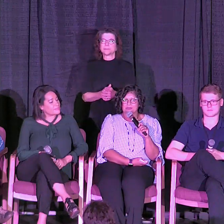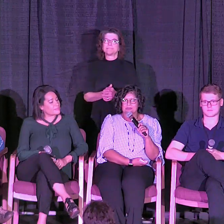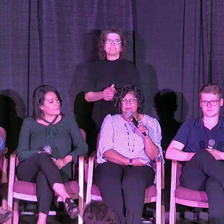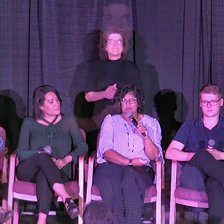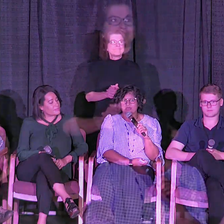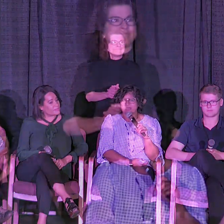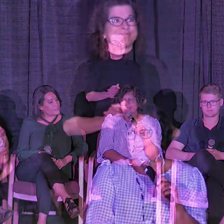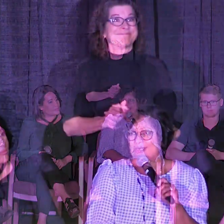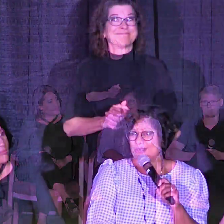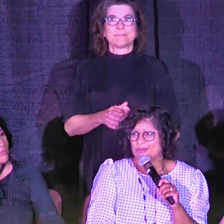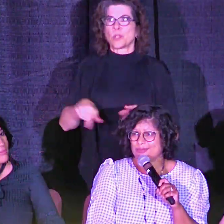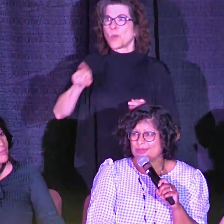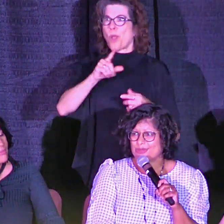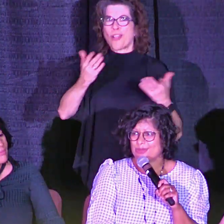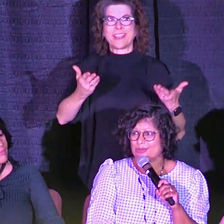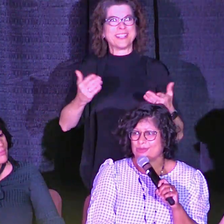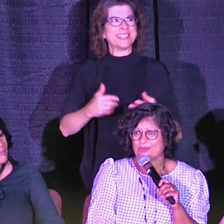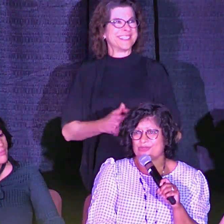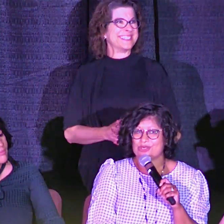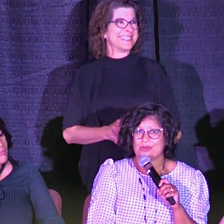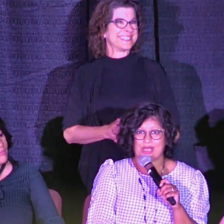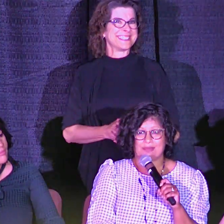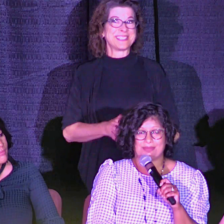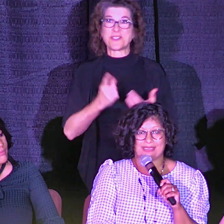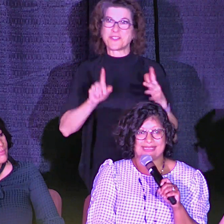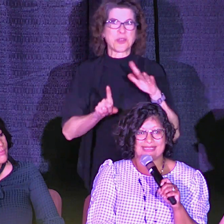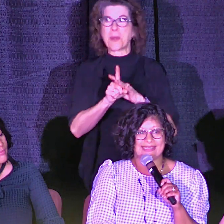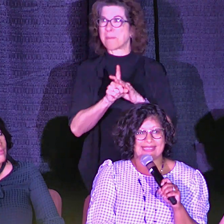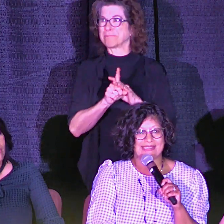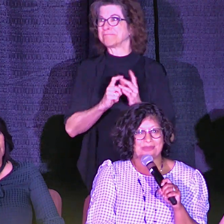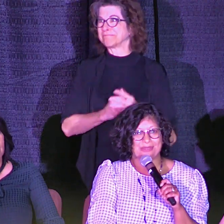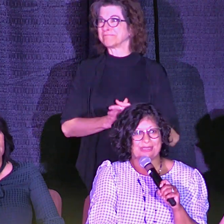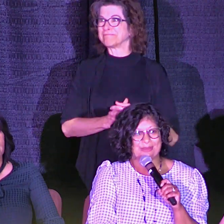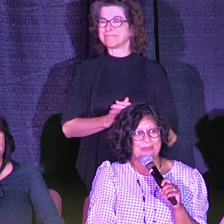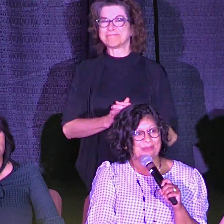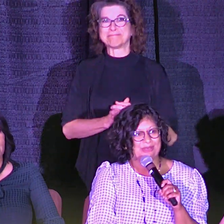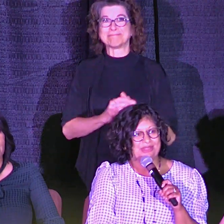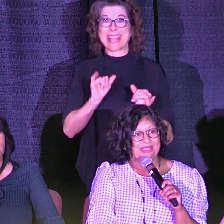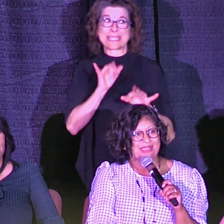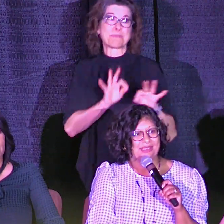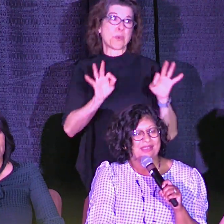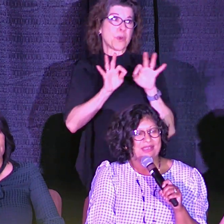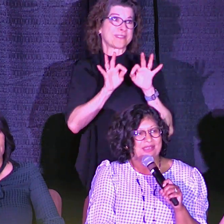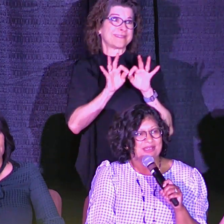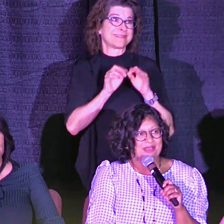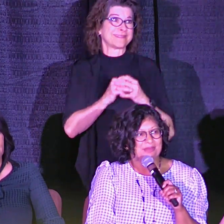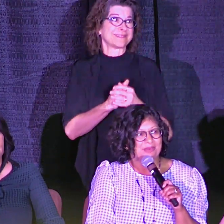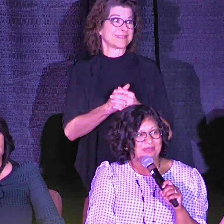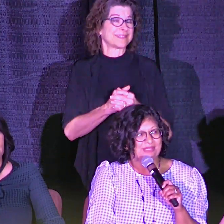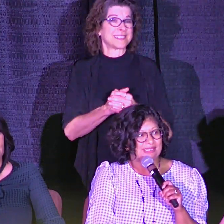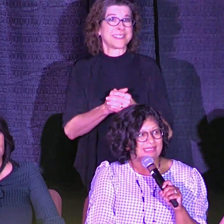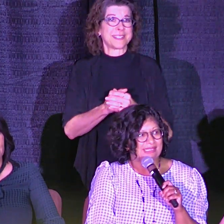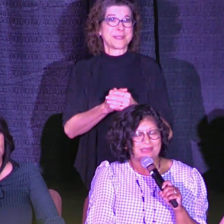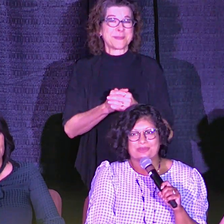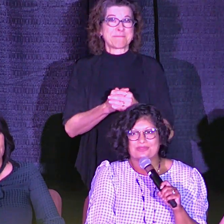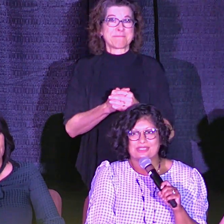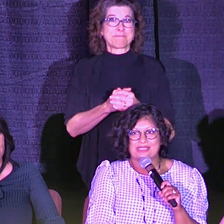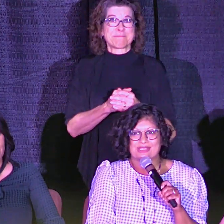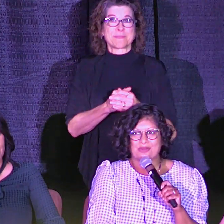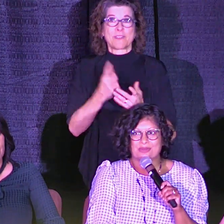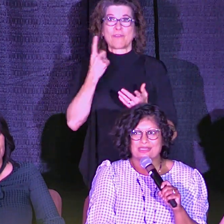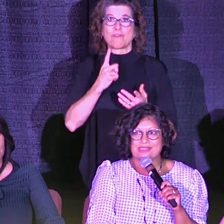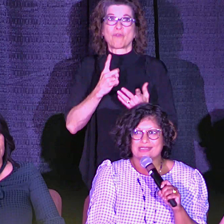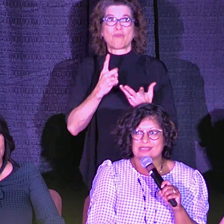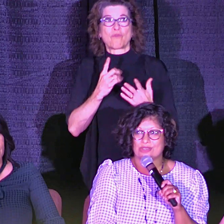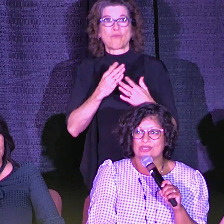Well, so you all are here. You've shown up, and I think that's a really important thing around ending and